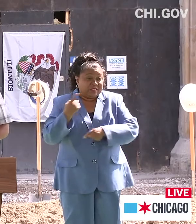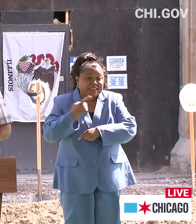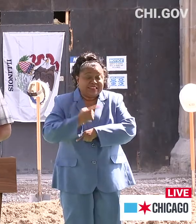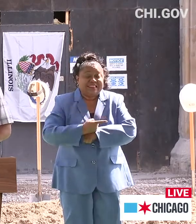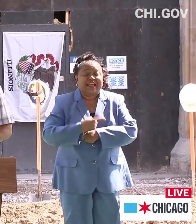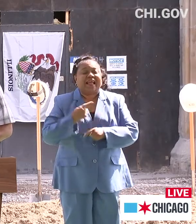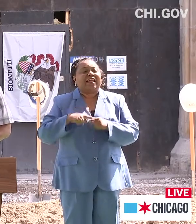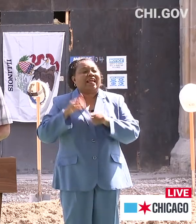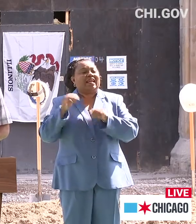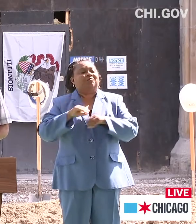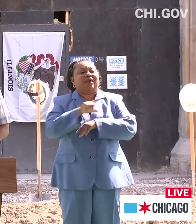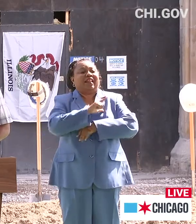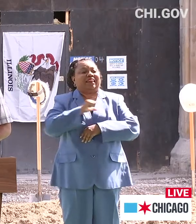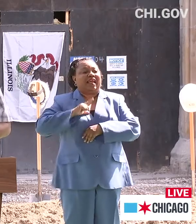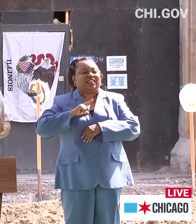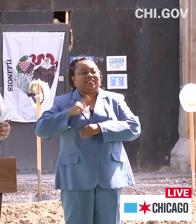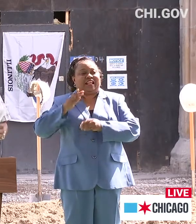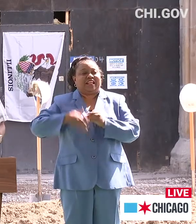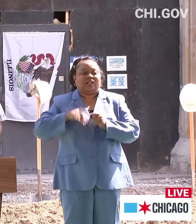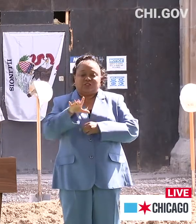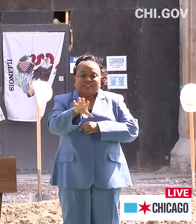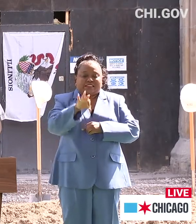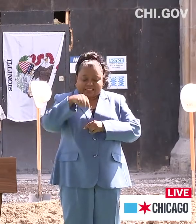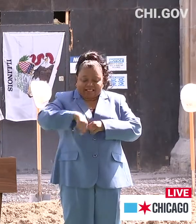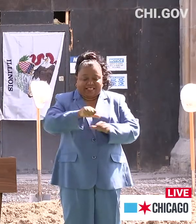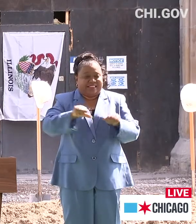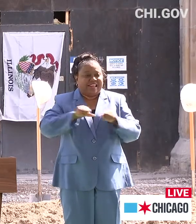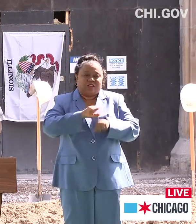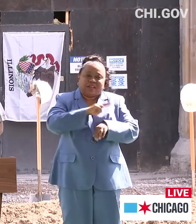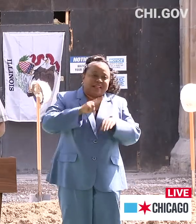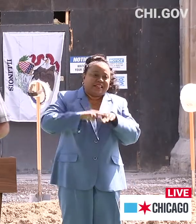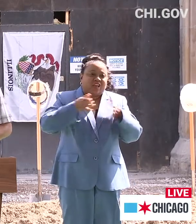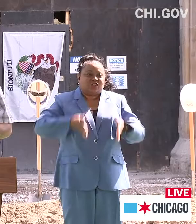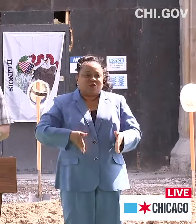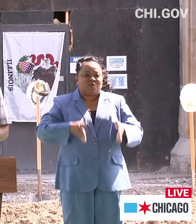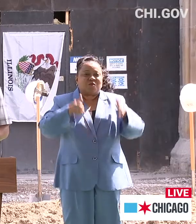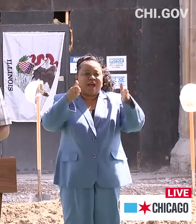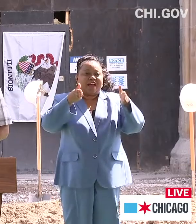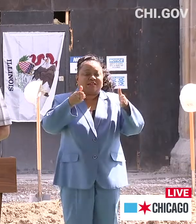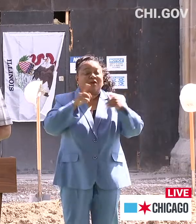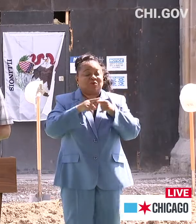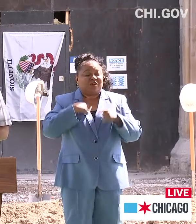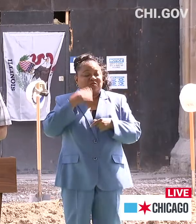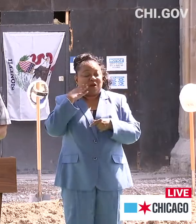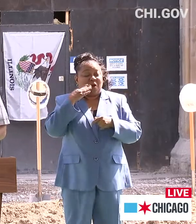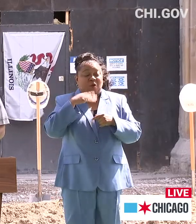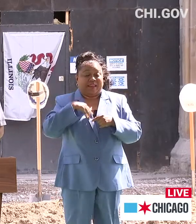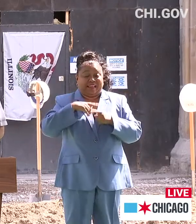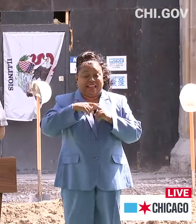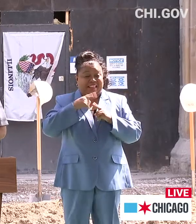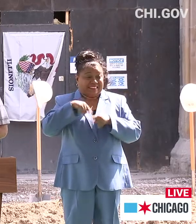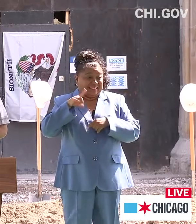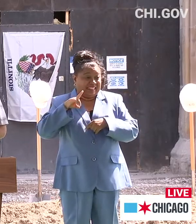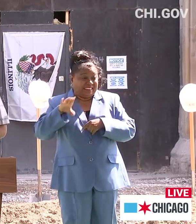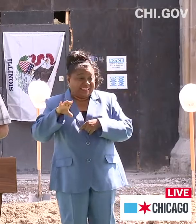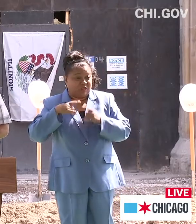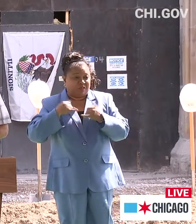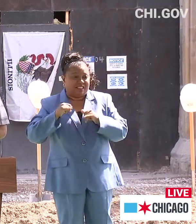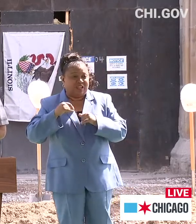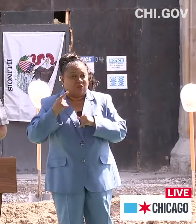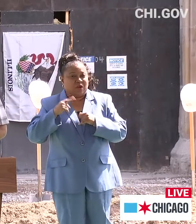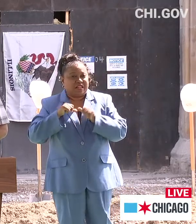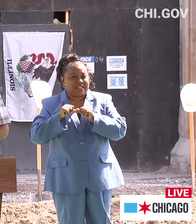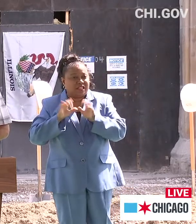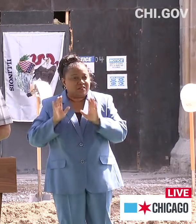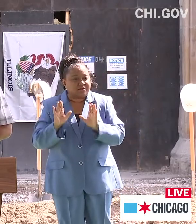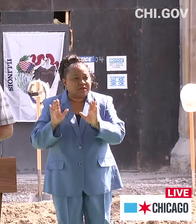today. He put legislation in to designate the area as a national monument, but we know in the climate in DC, we still want to